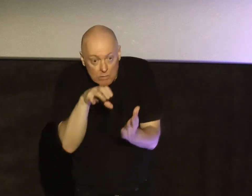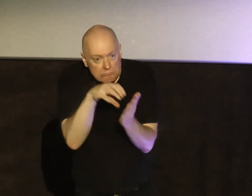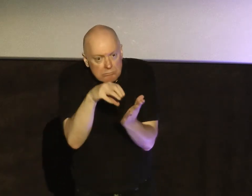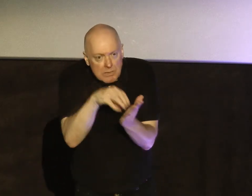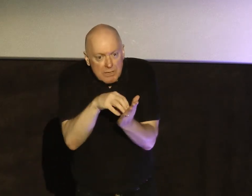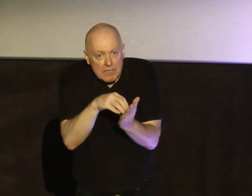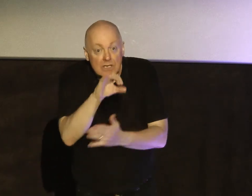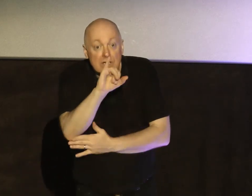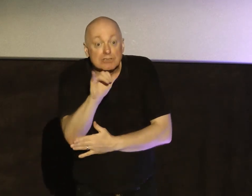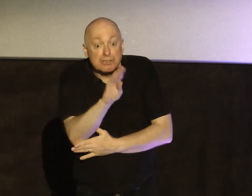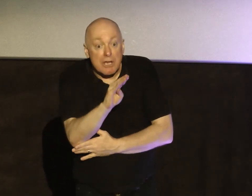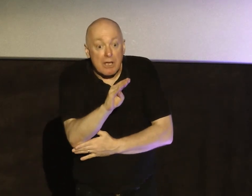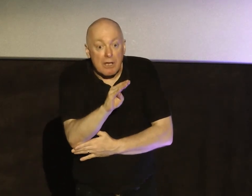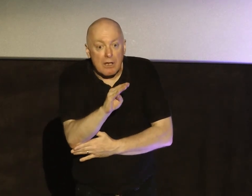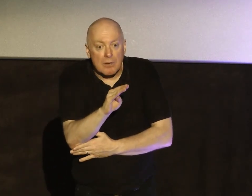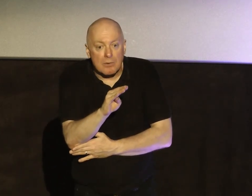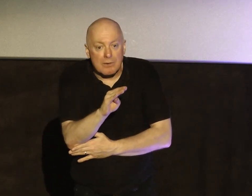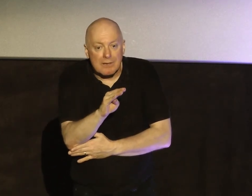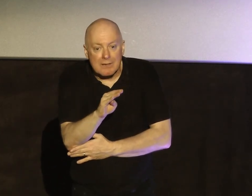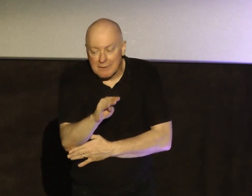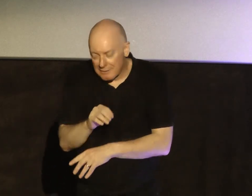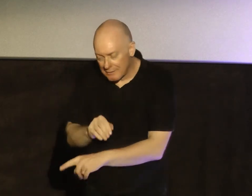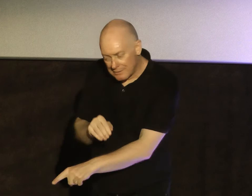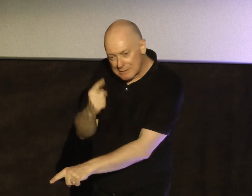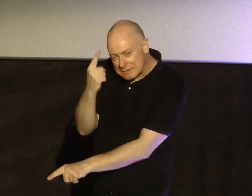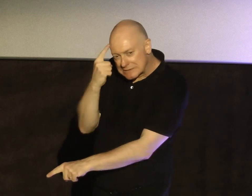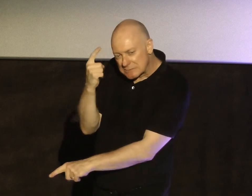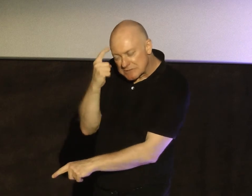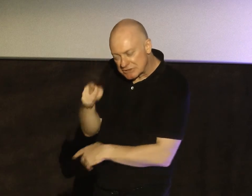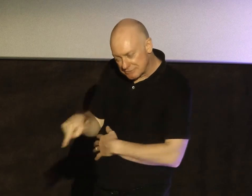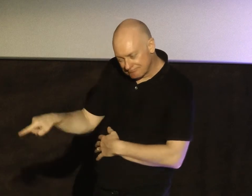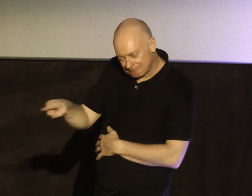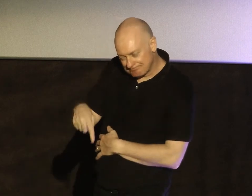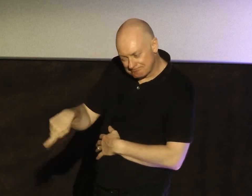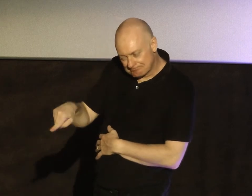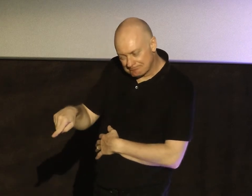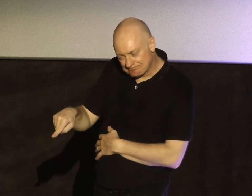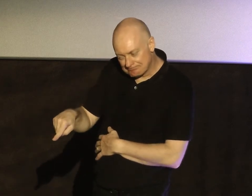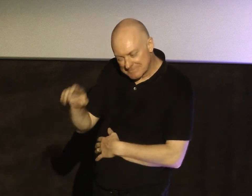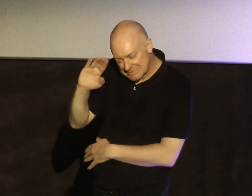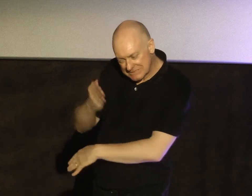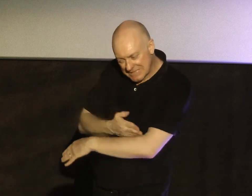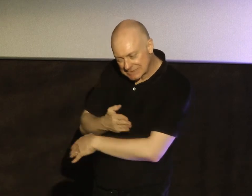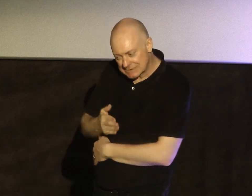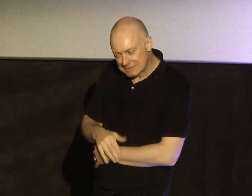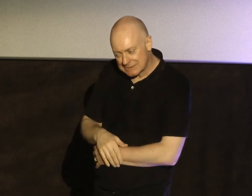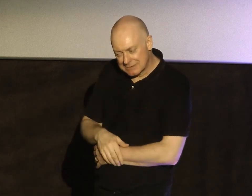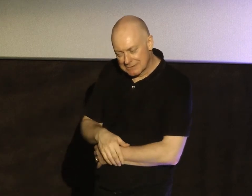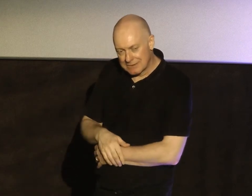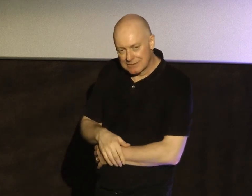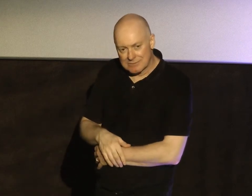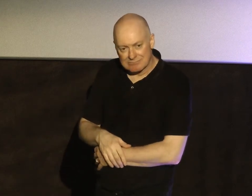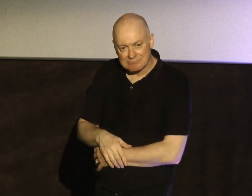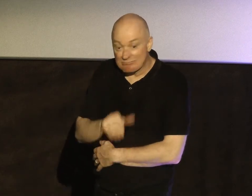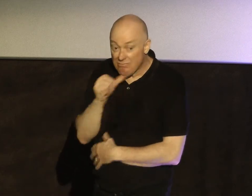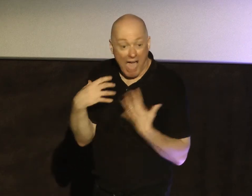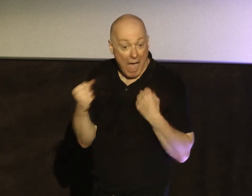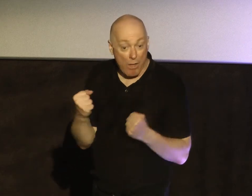Jacob is, in a very unhealthy way, suspicious of his sons. And it's unhealthy because the root of it is